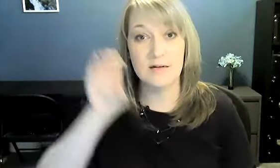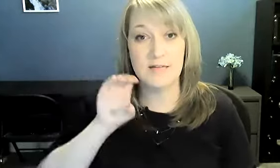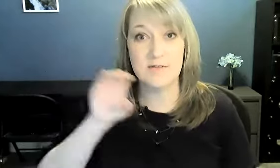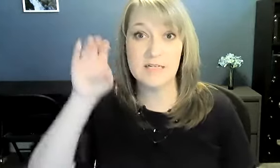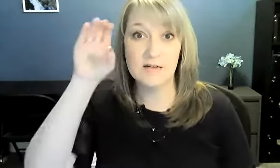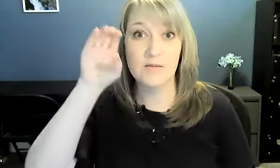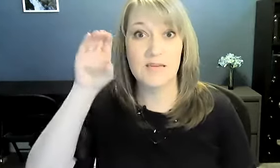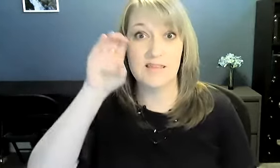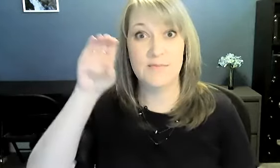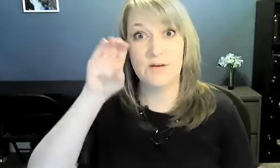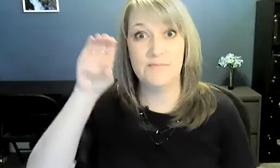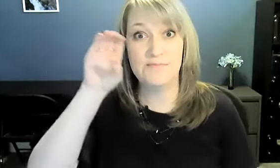down here, but in the middle.